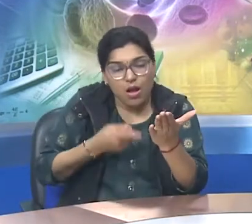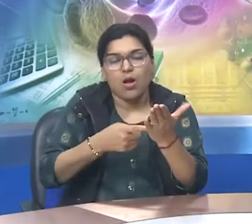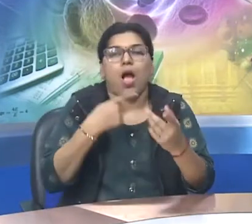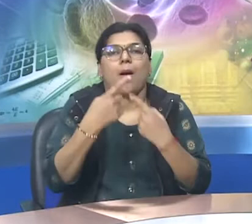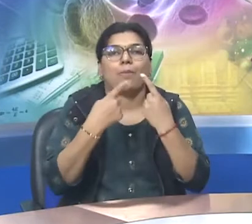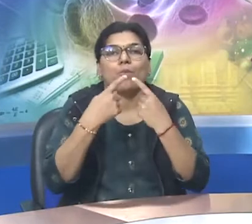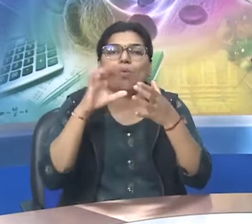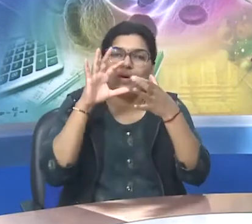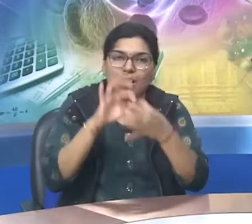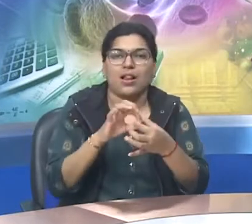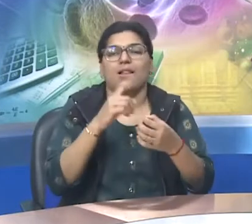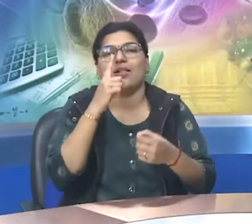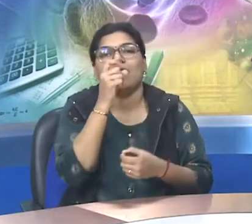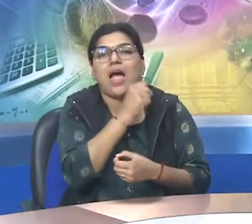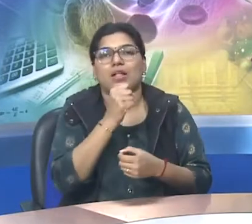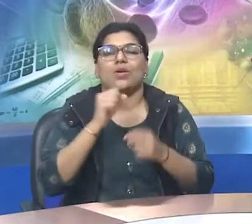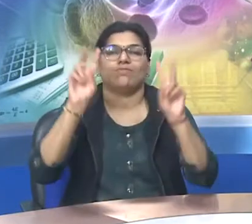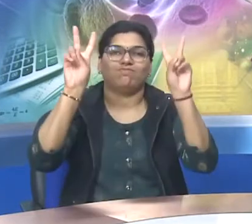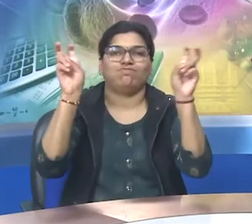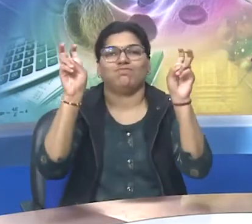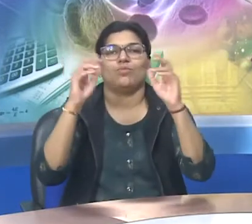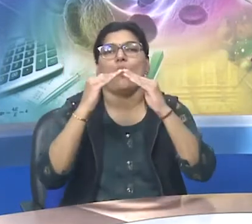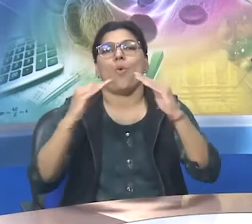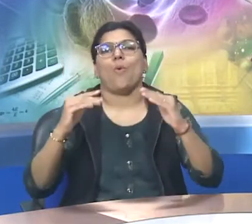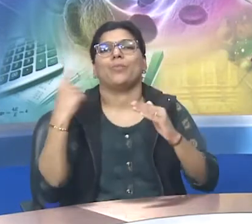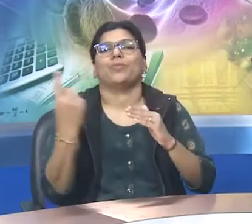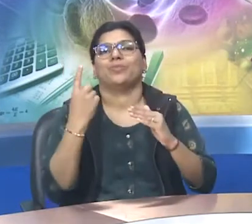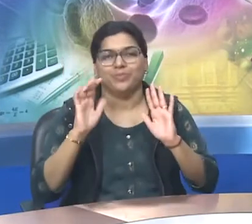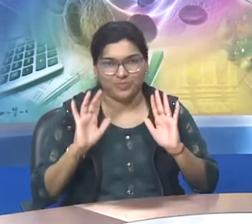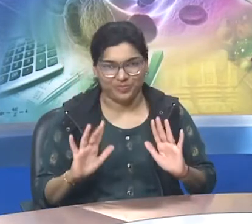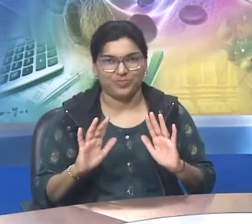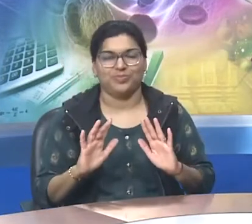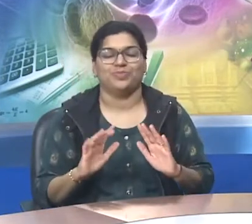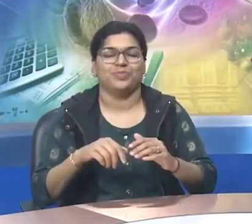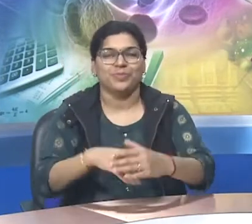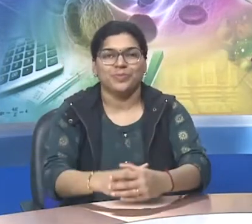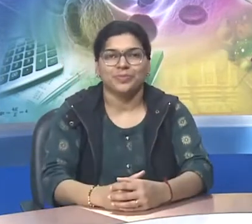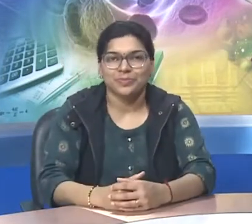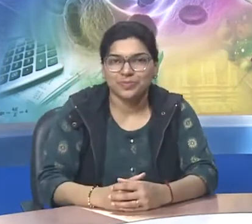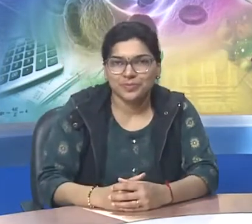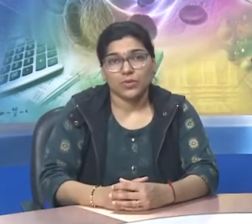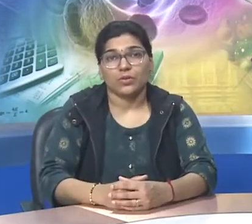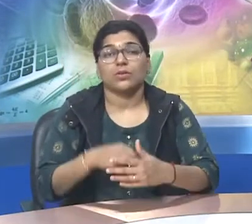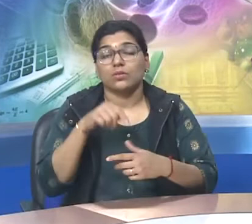passes away, she lost herself.